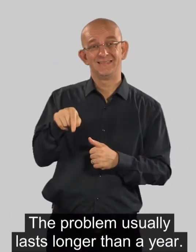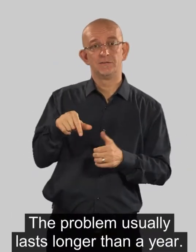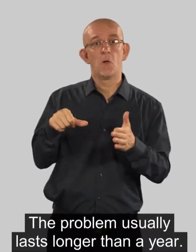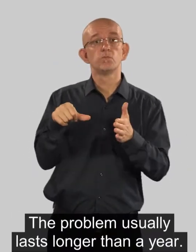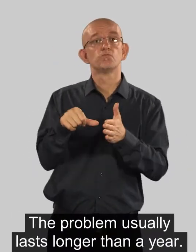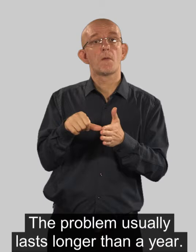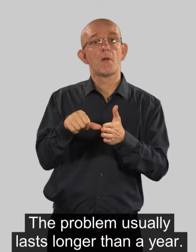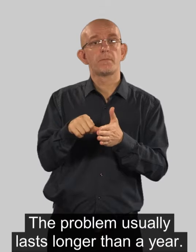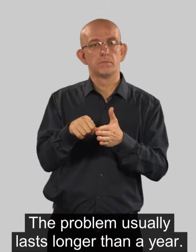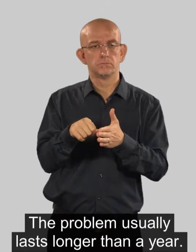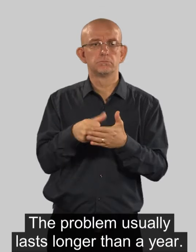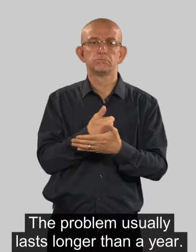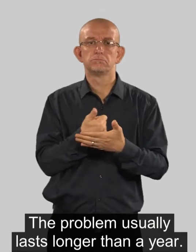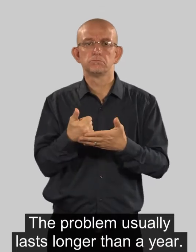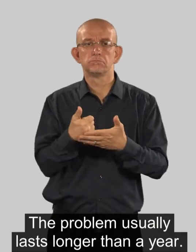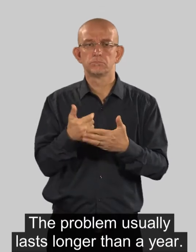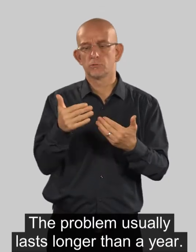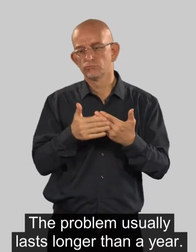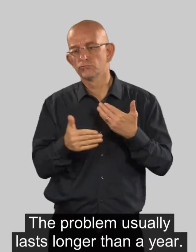The problem usually lasts longer than a year.